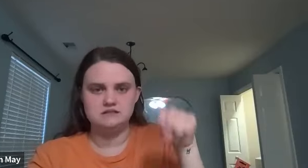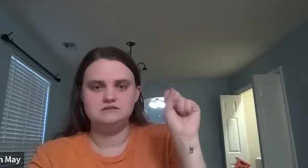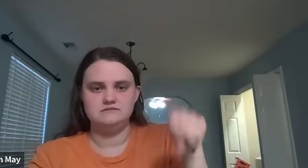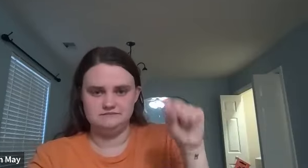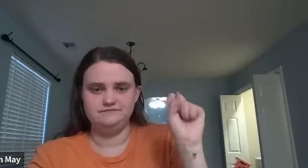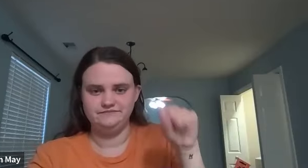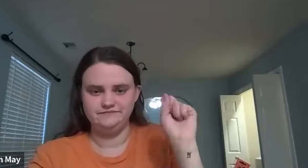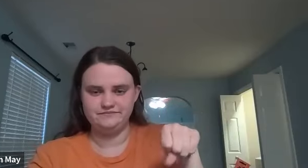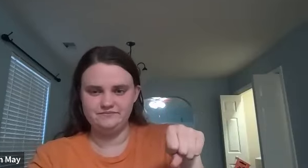Yes.